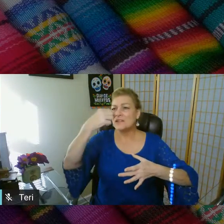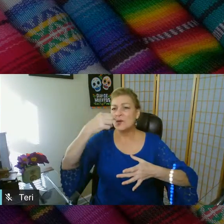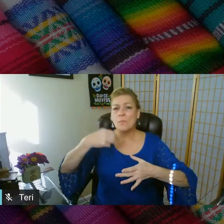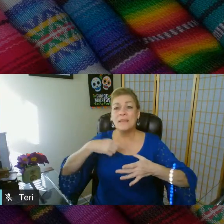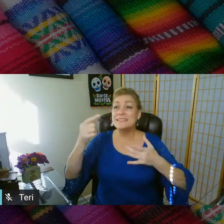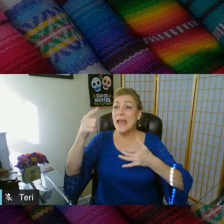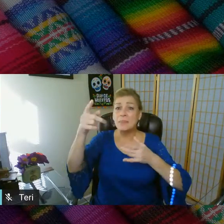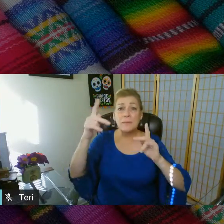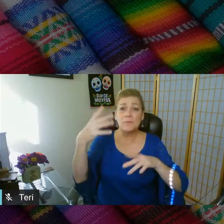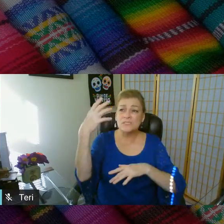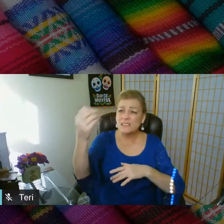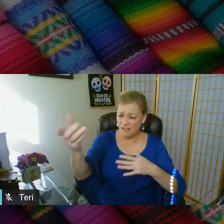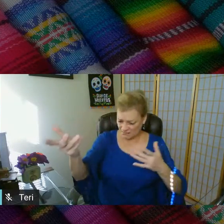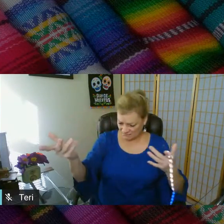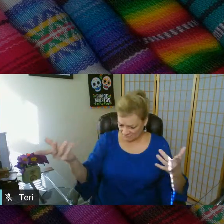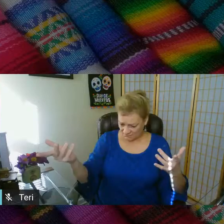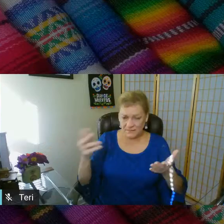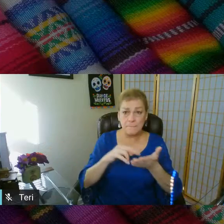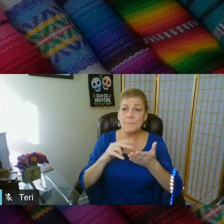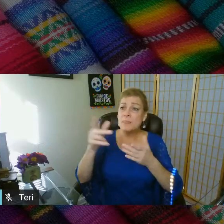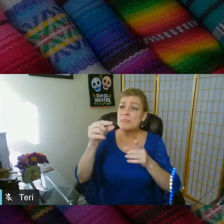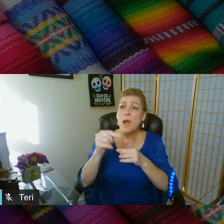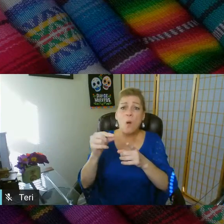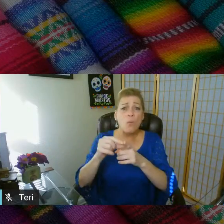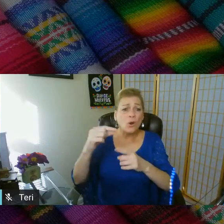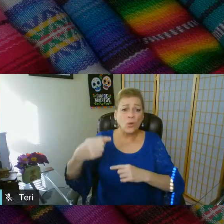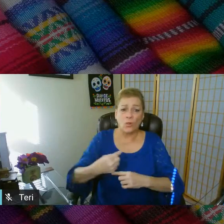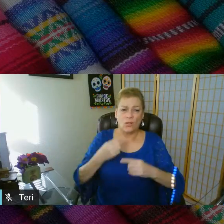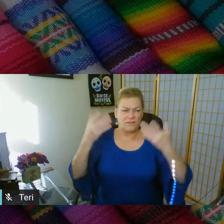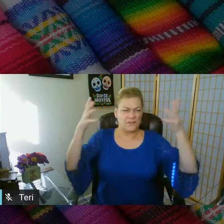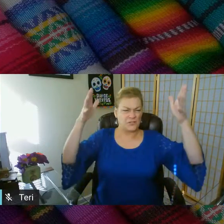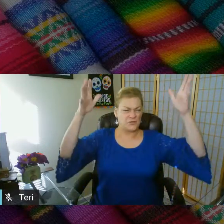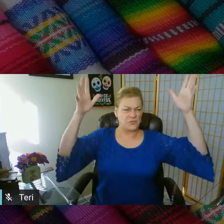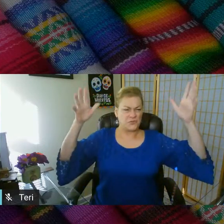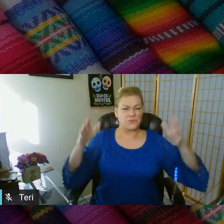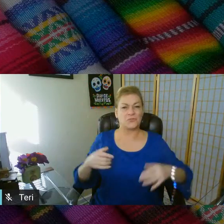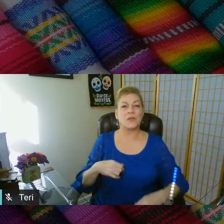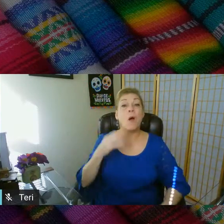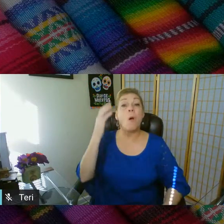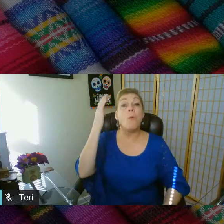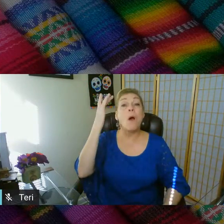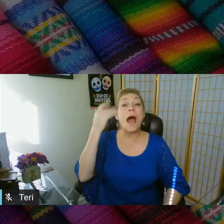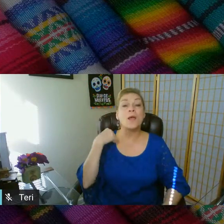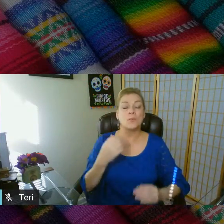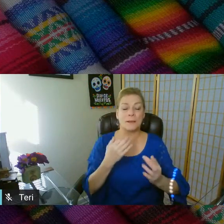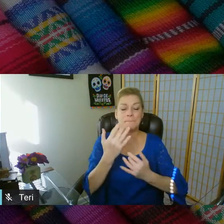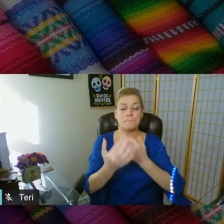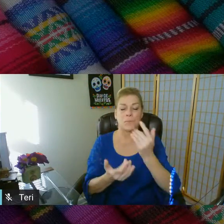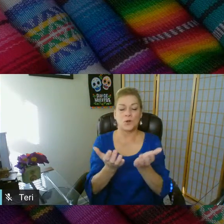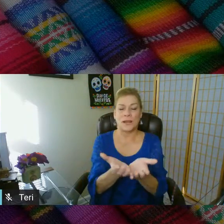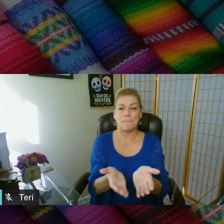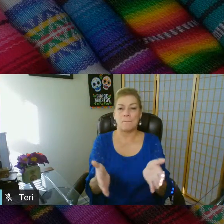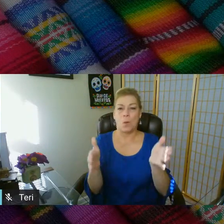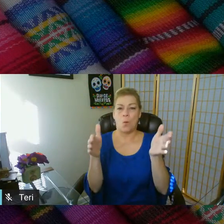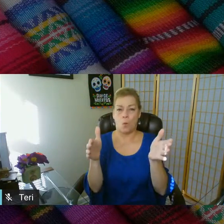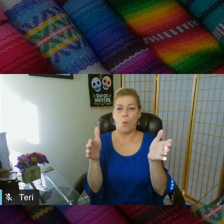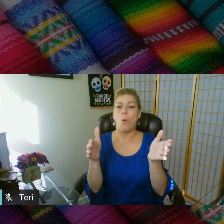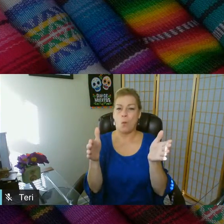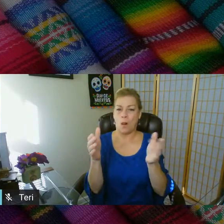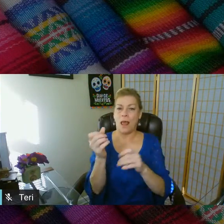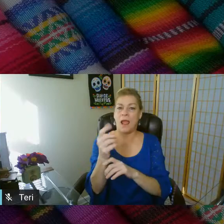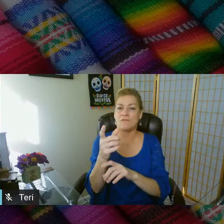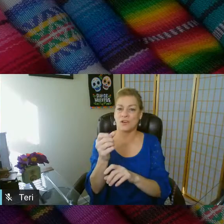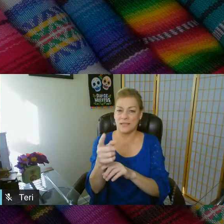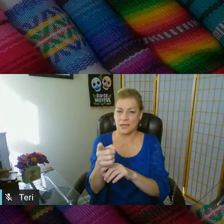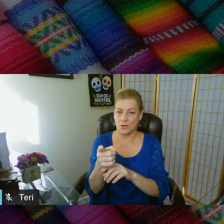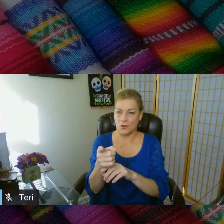Let that go. This is why we do our burning bowl ritual every year. And I think burning bowl 2021, ending 2020,